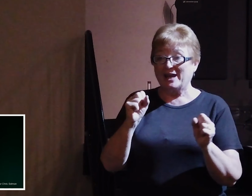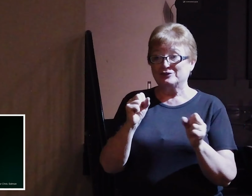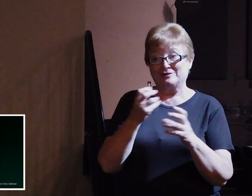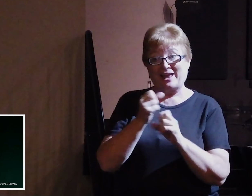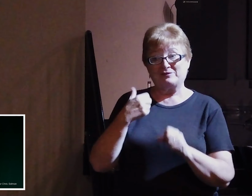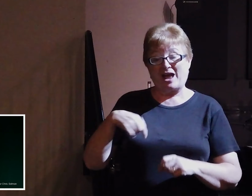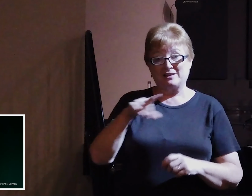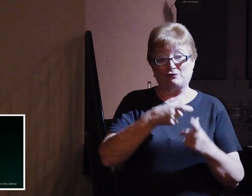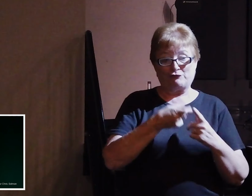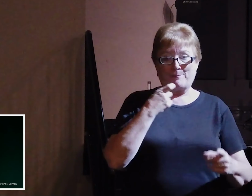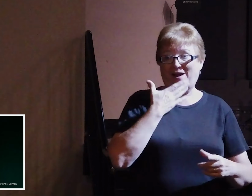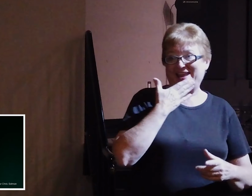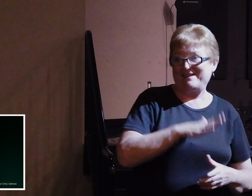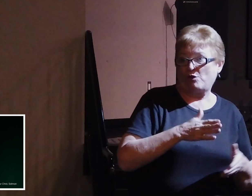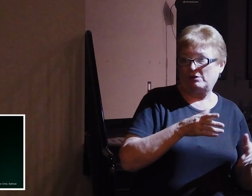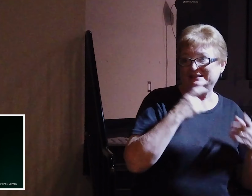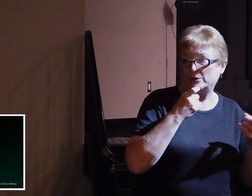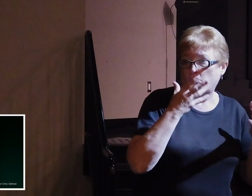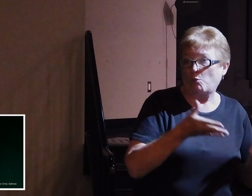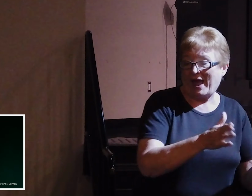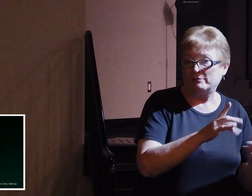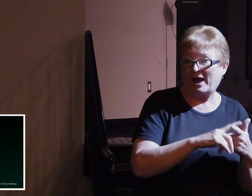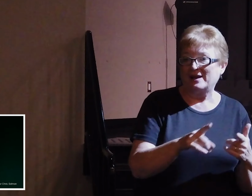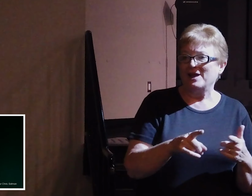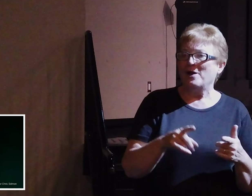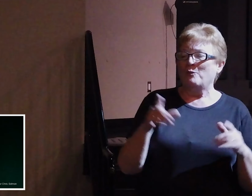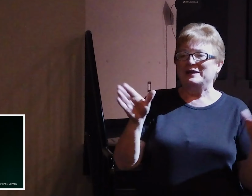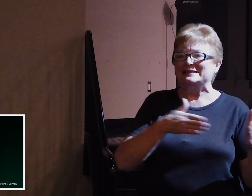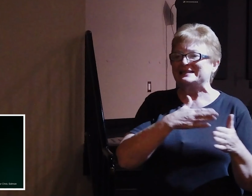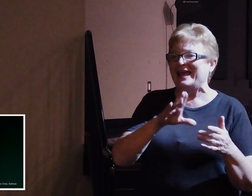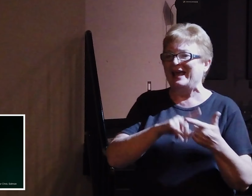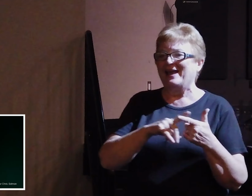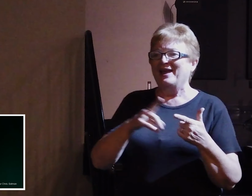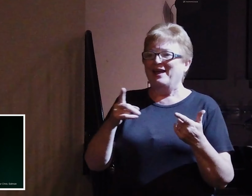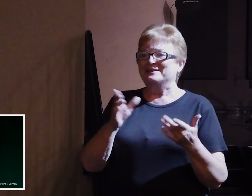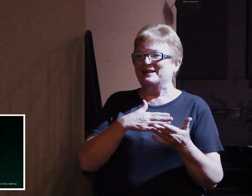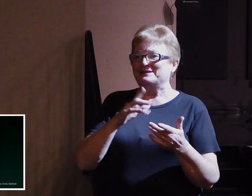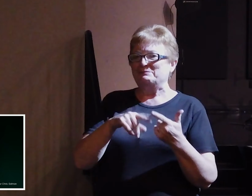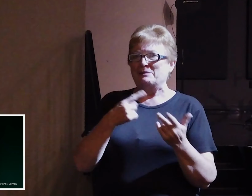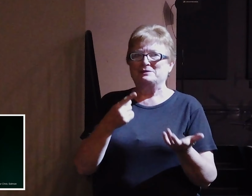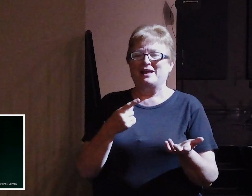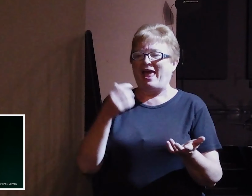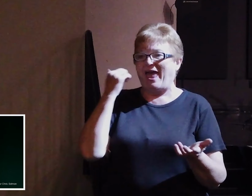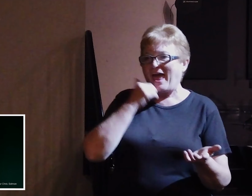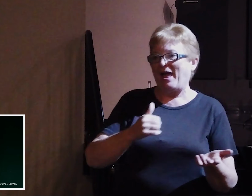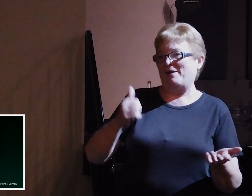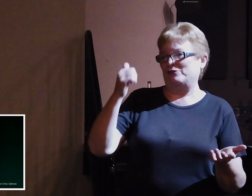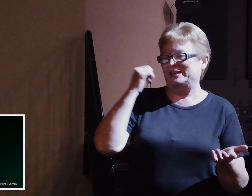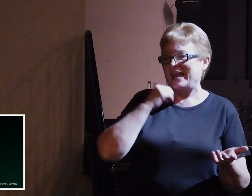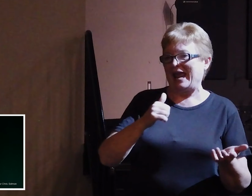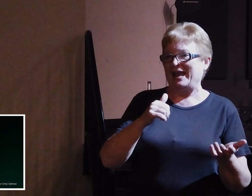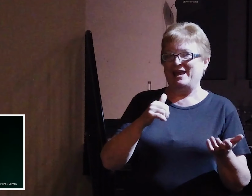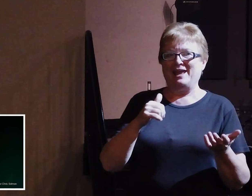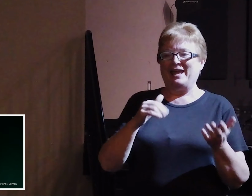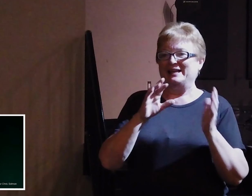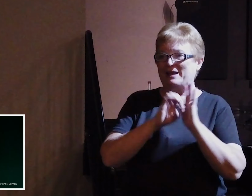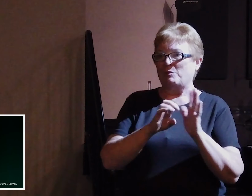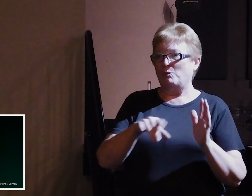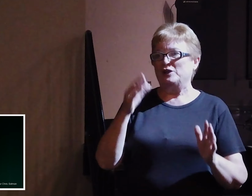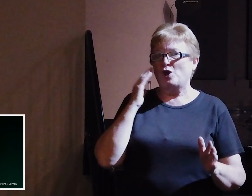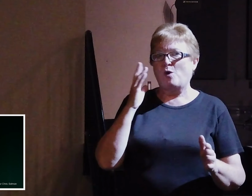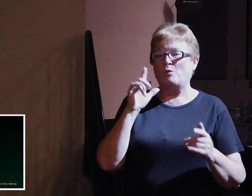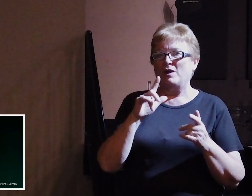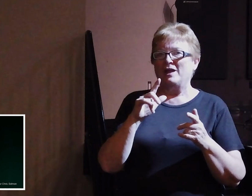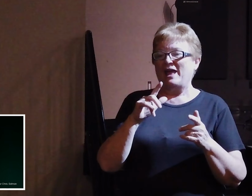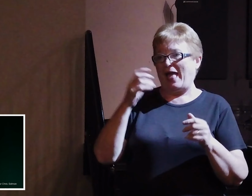the precious blood of Christ. We sing this in songs. I don't know that we actually think about it in our day-to-day examples as much, but it's certainly a